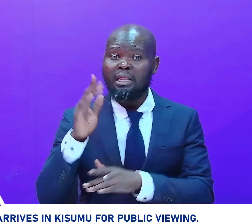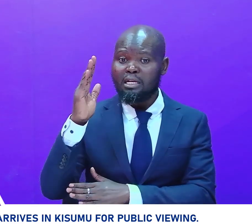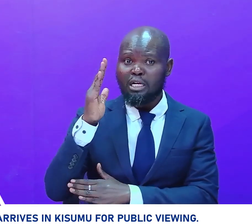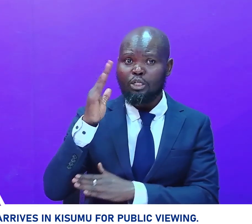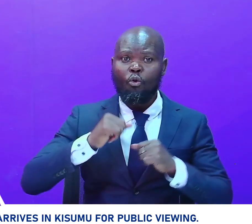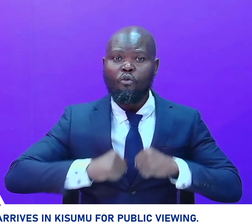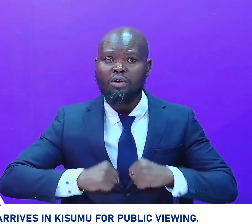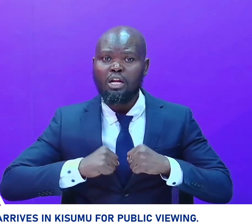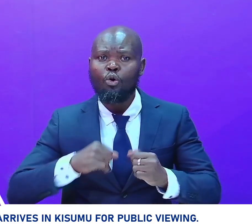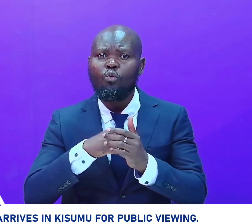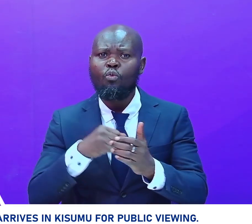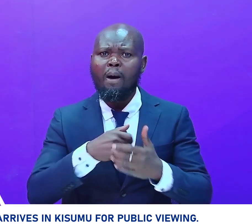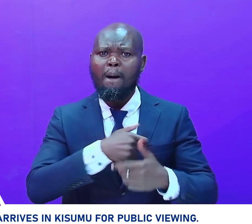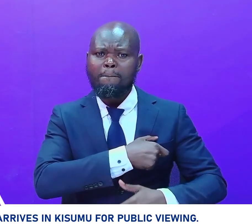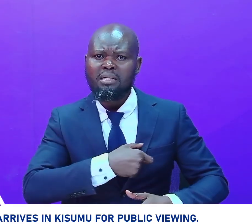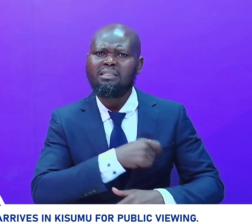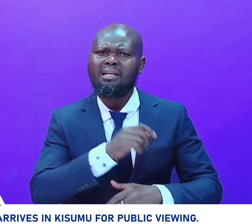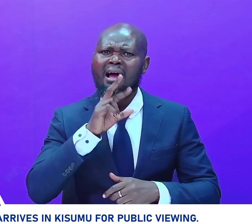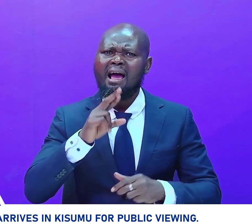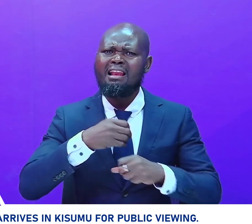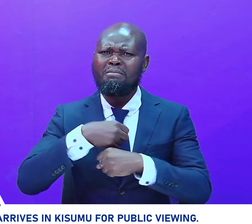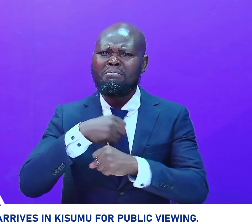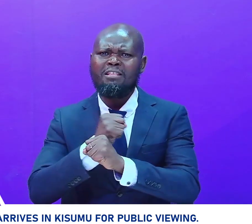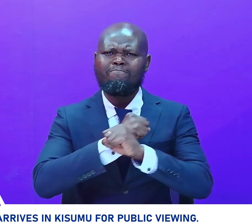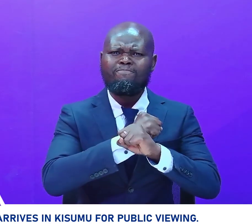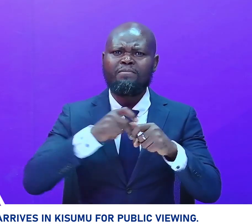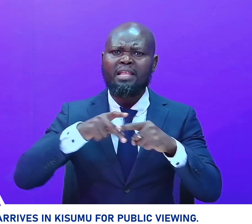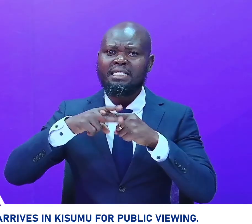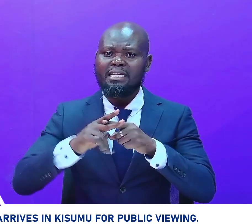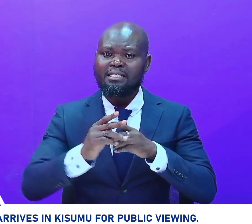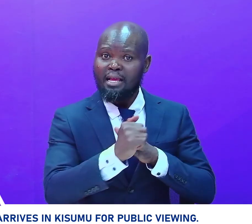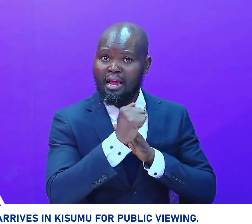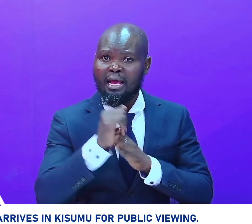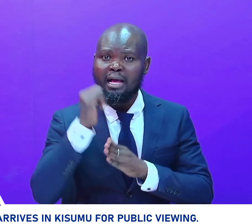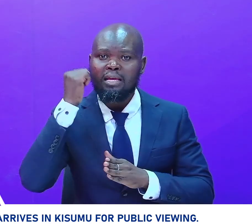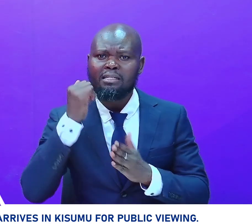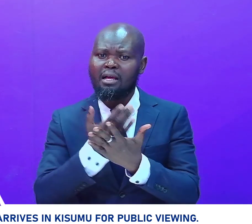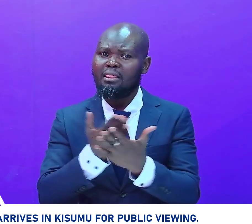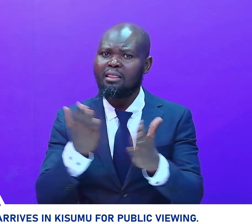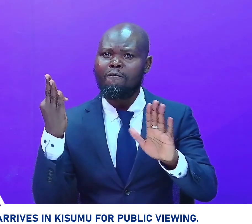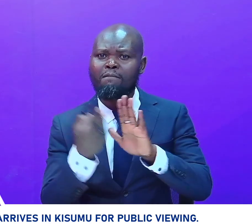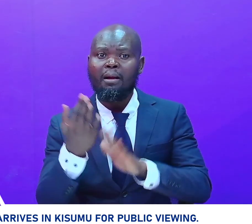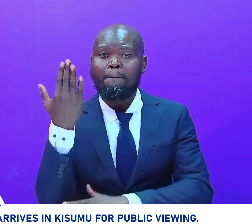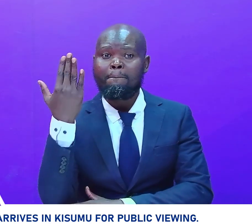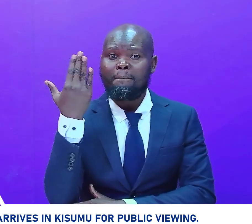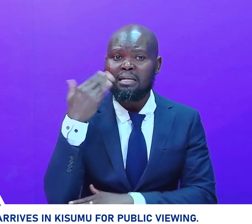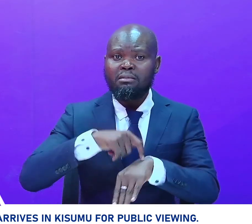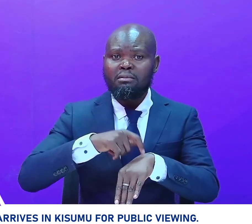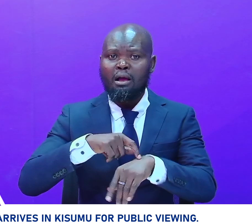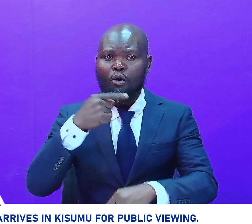veteran opposition leader. Security officers and ushers are strictly guiding mourners as they file past